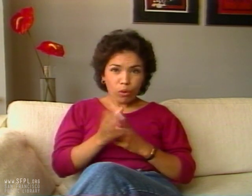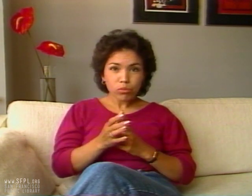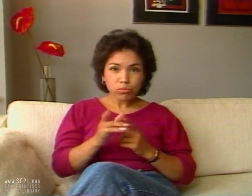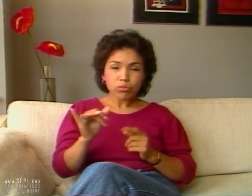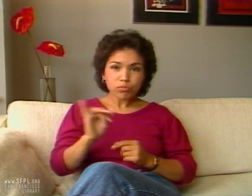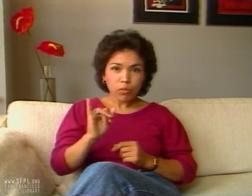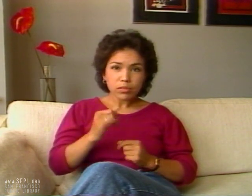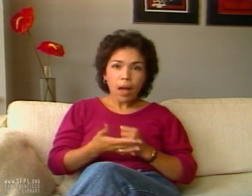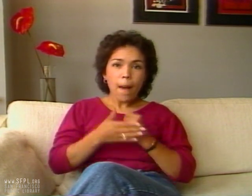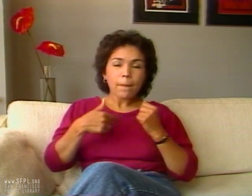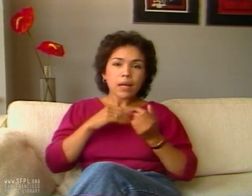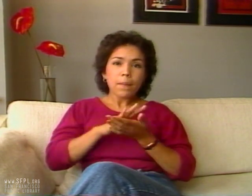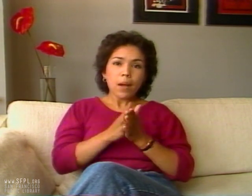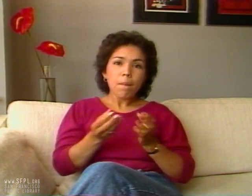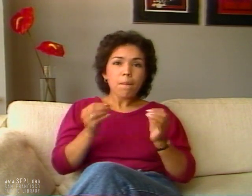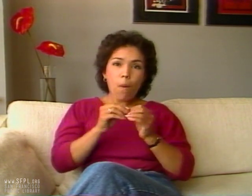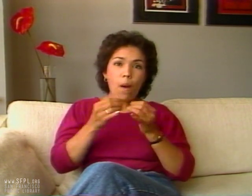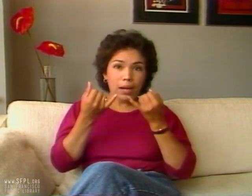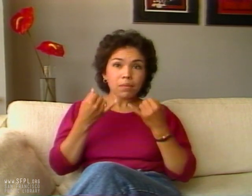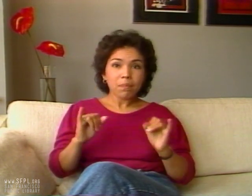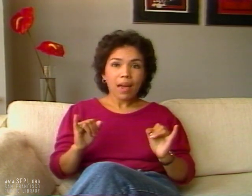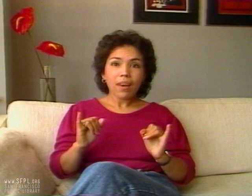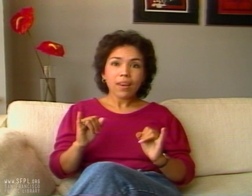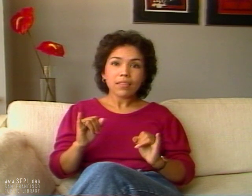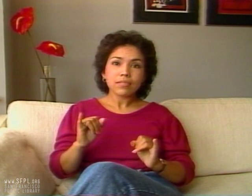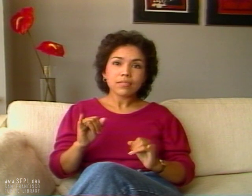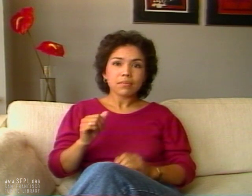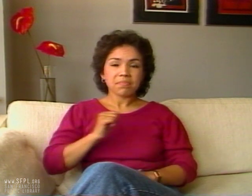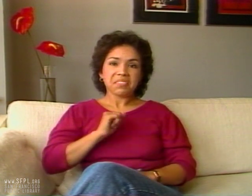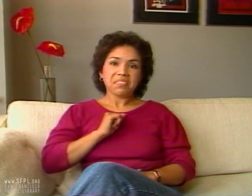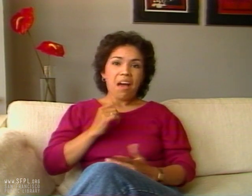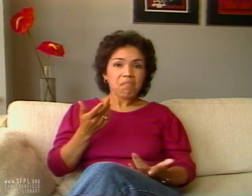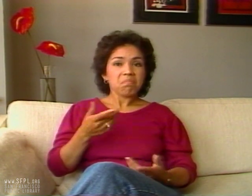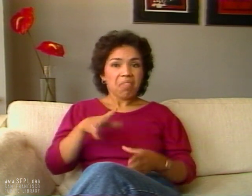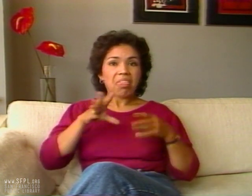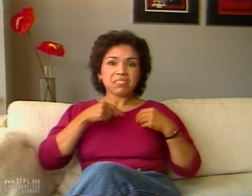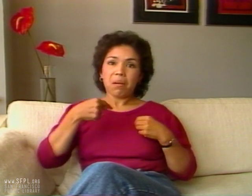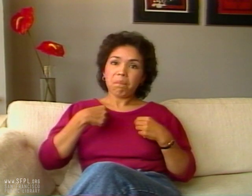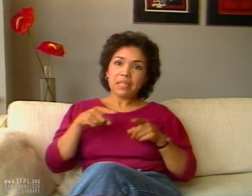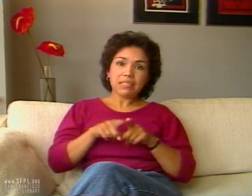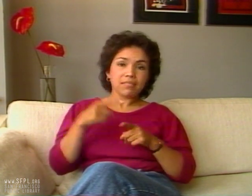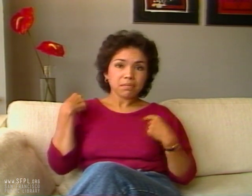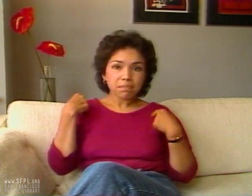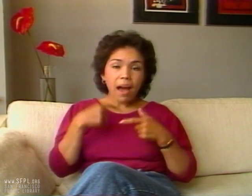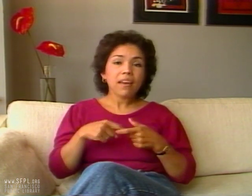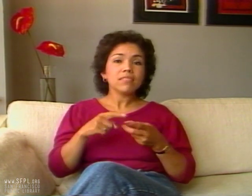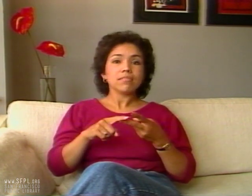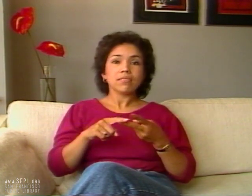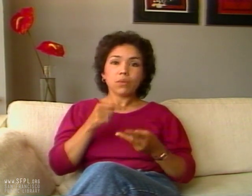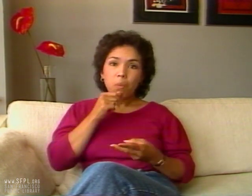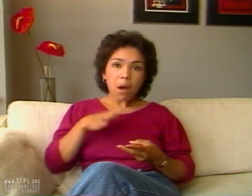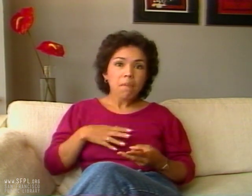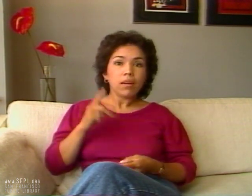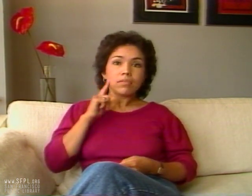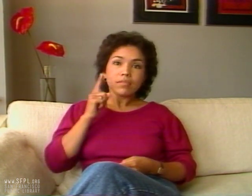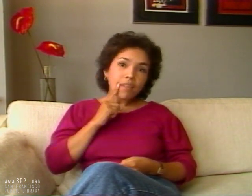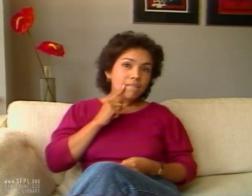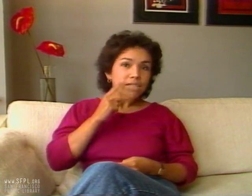accepted as Hispanic, deaf, a woman, and hard of hearing. I can